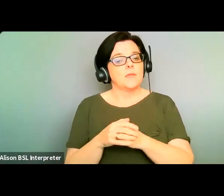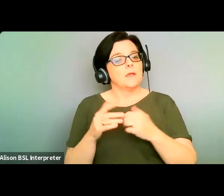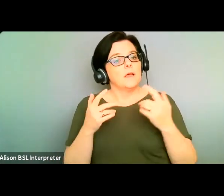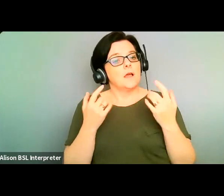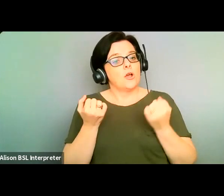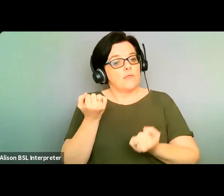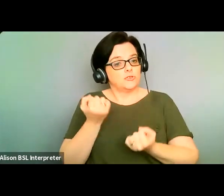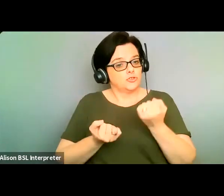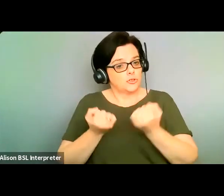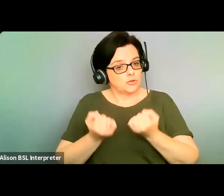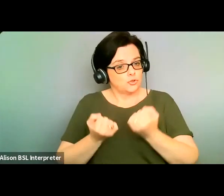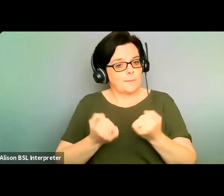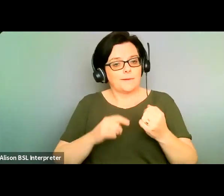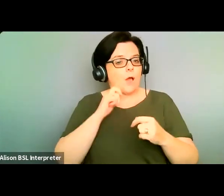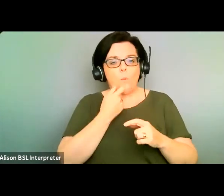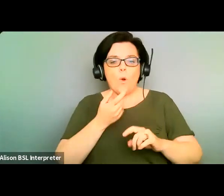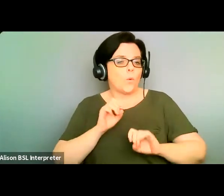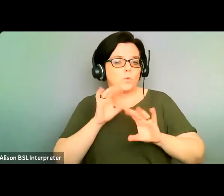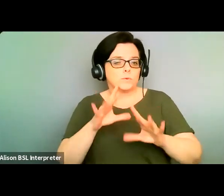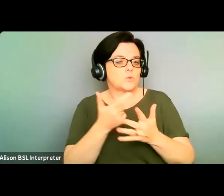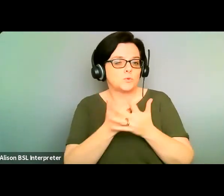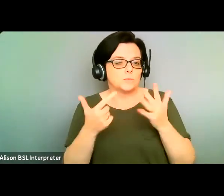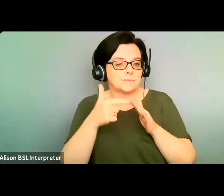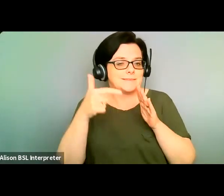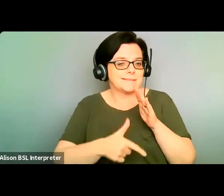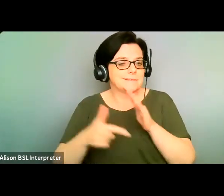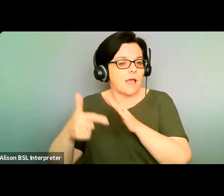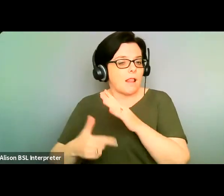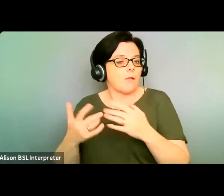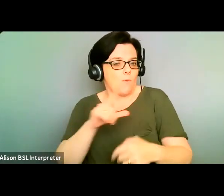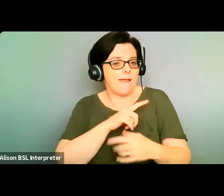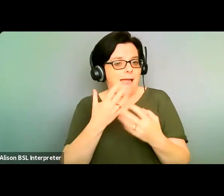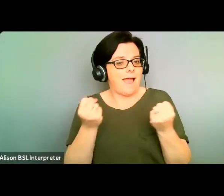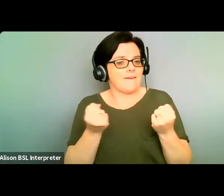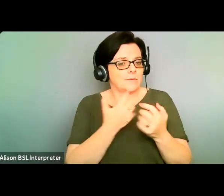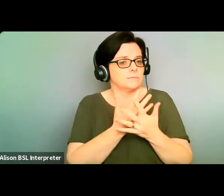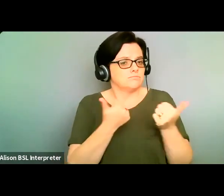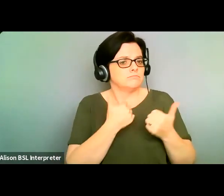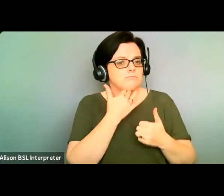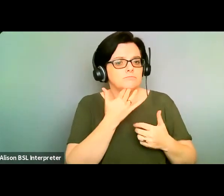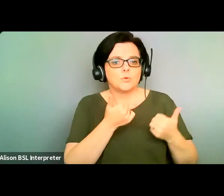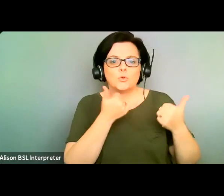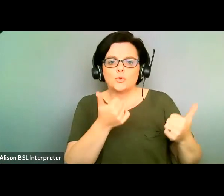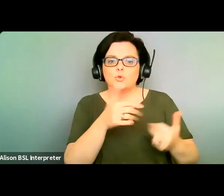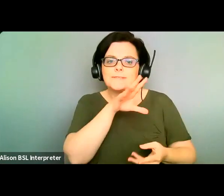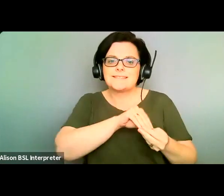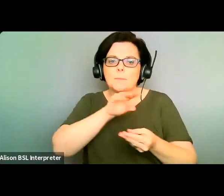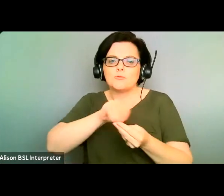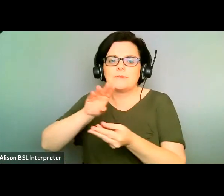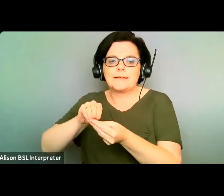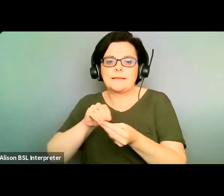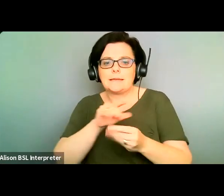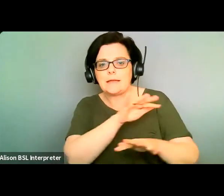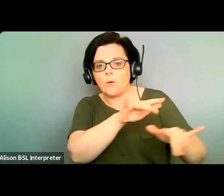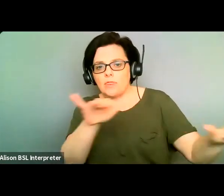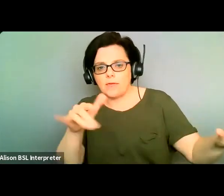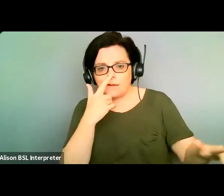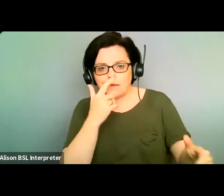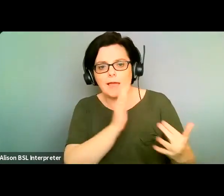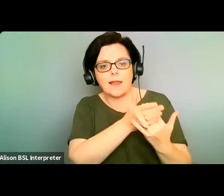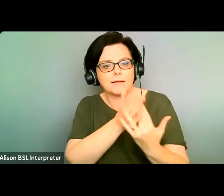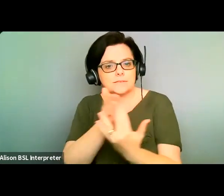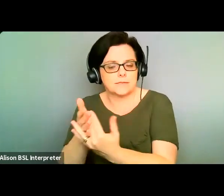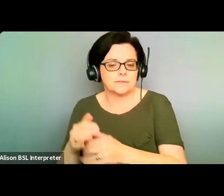itself, I won't go into massive amounts of detail because there are some good summaries, and I'm sure Svetlana and others will add some detail, but